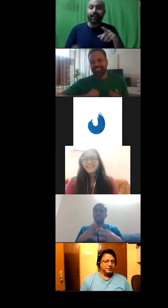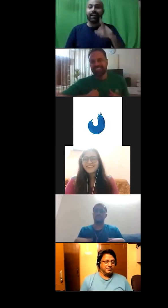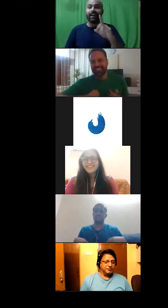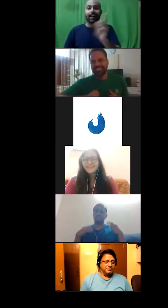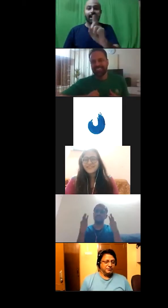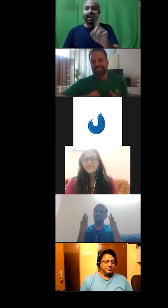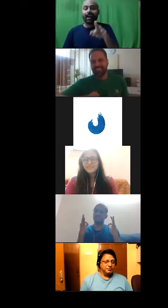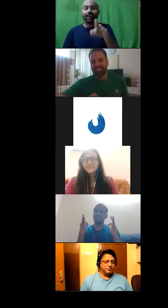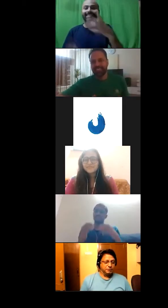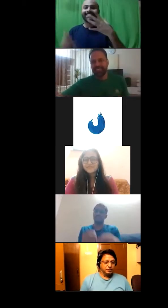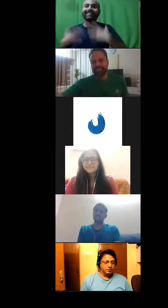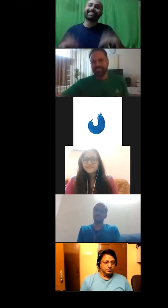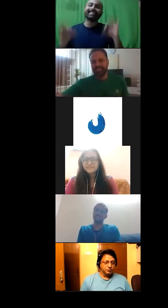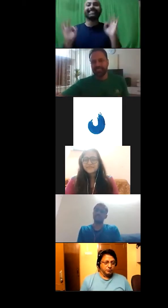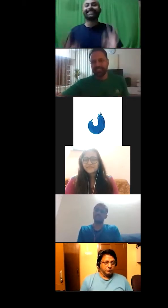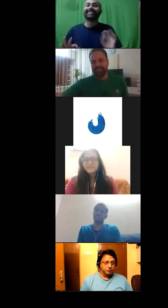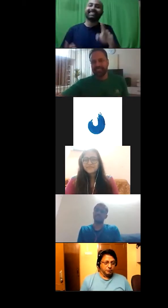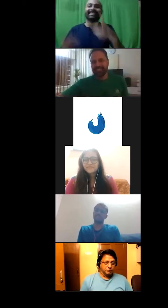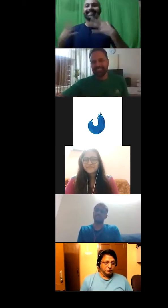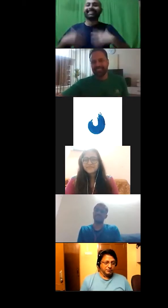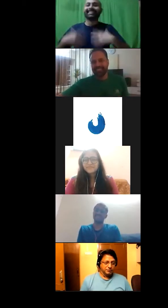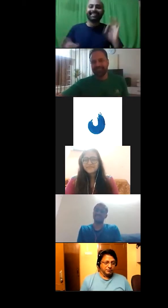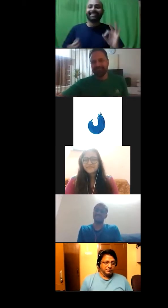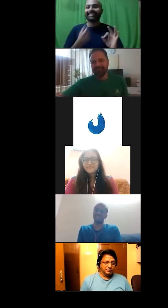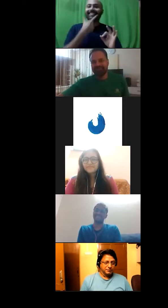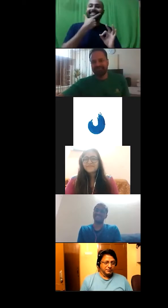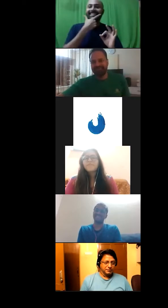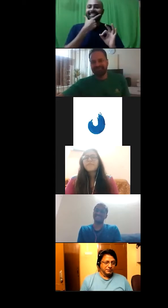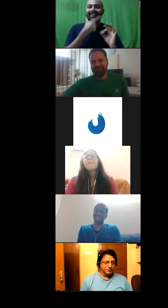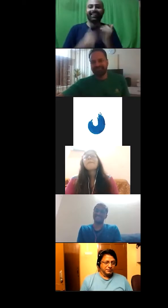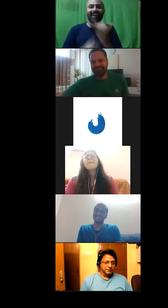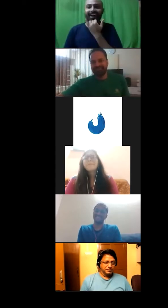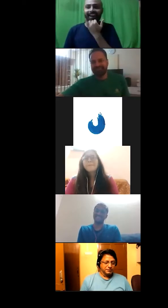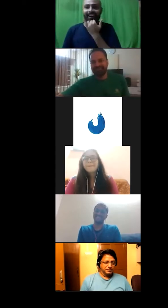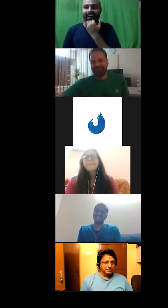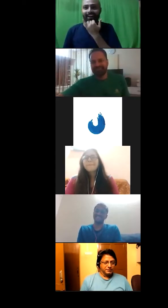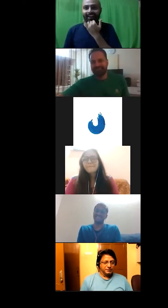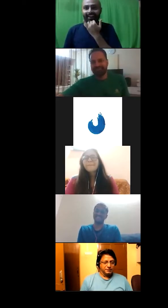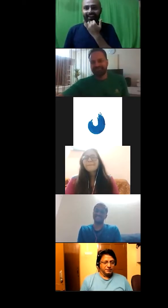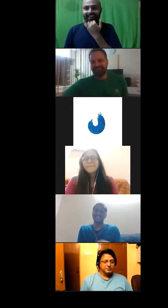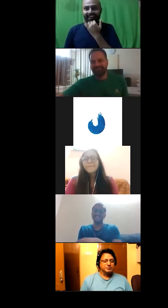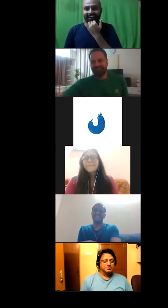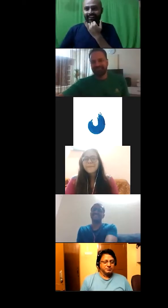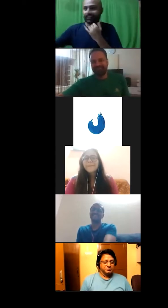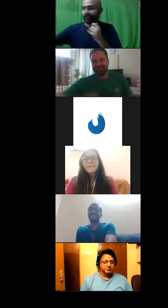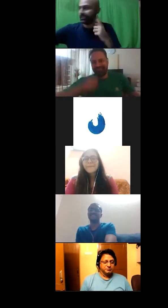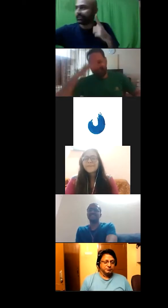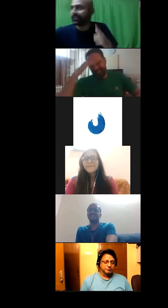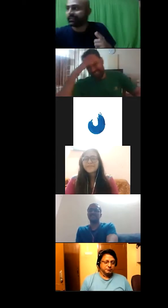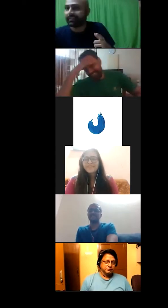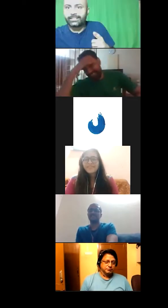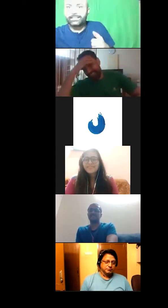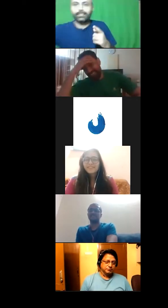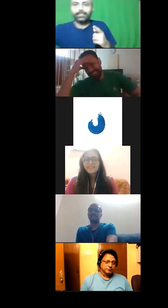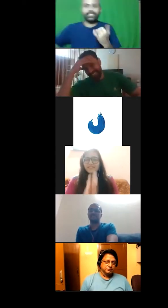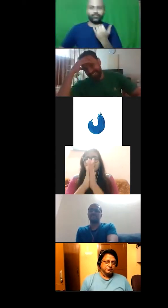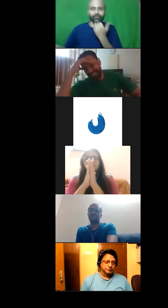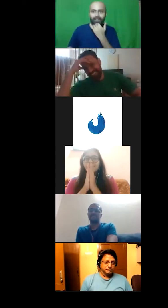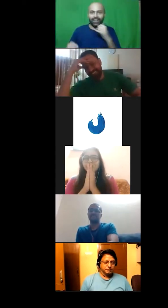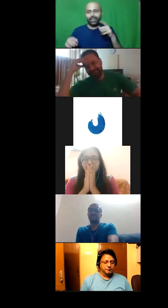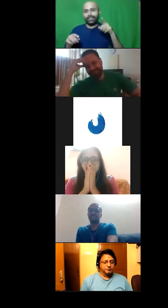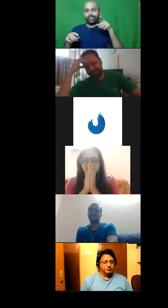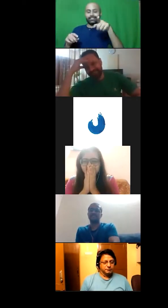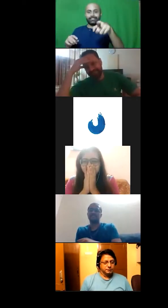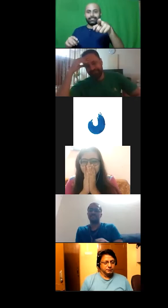How are you? No. You can't smile and ask, you know, this is not expressions and